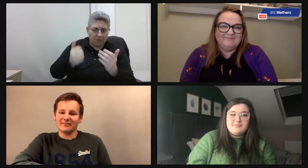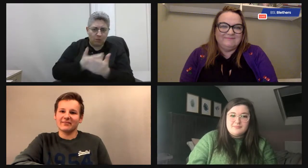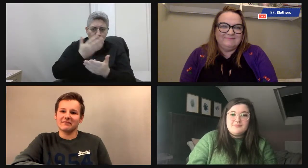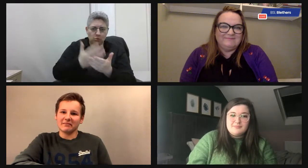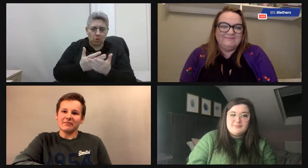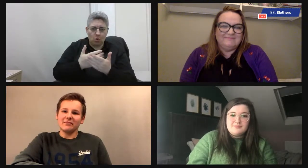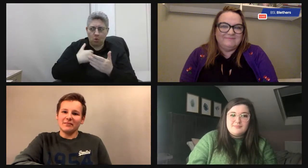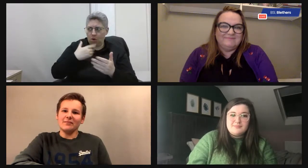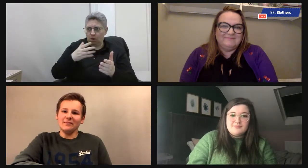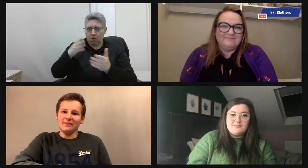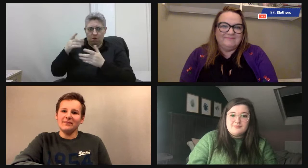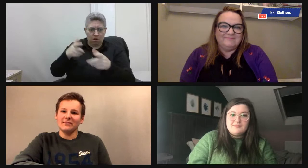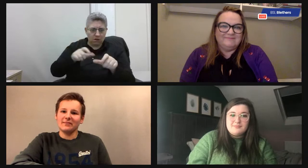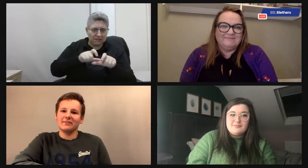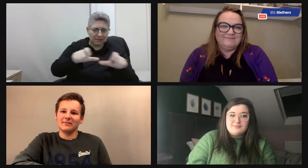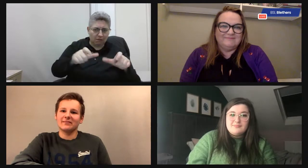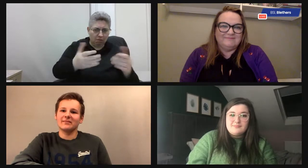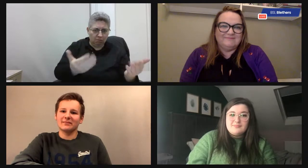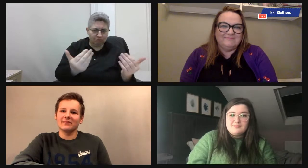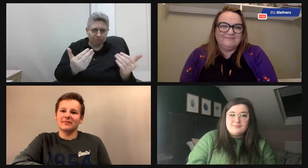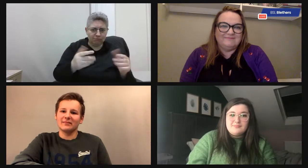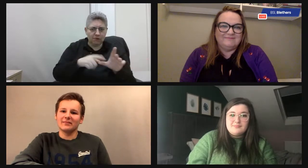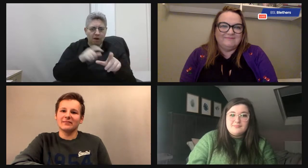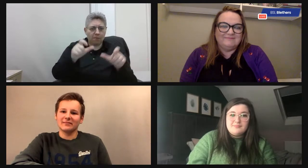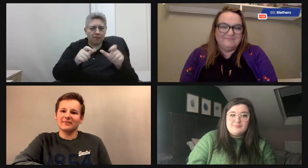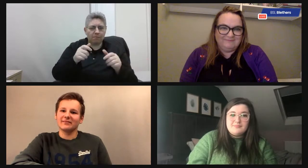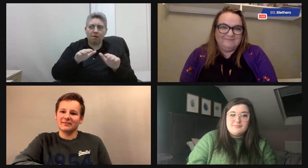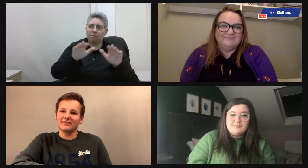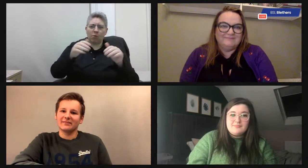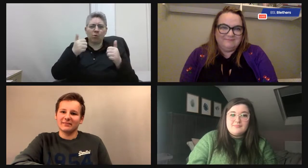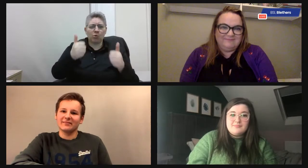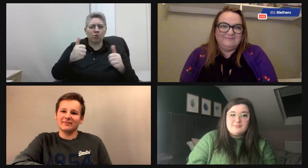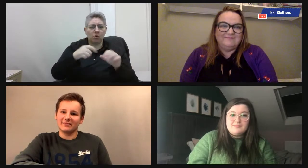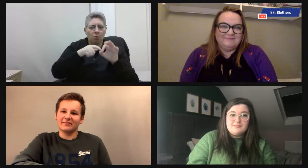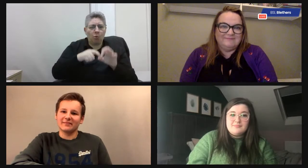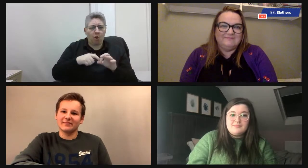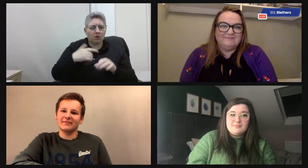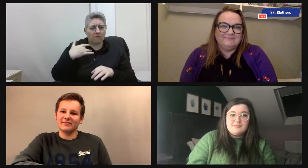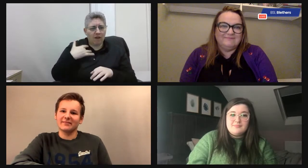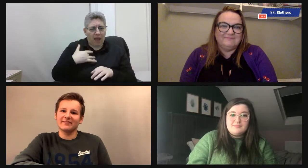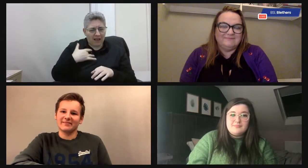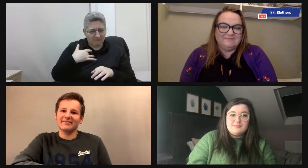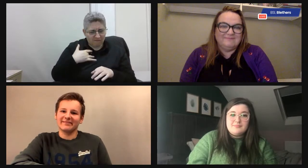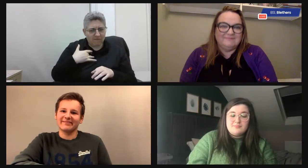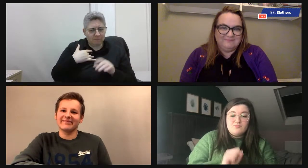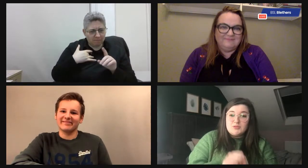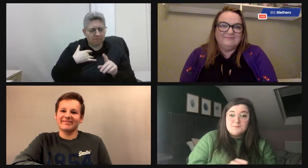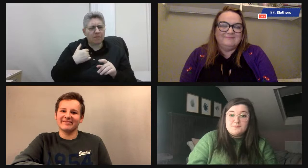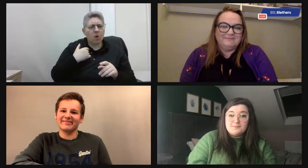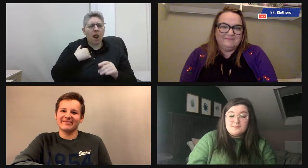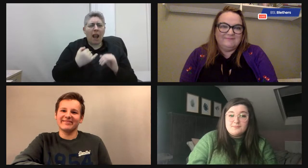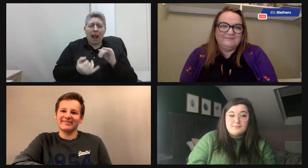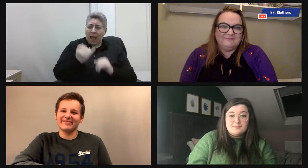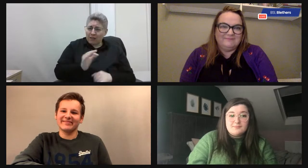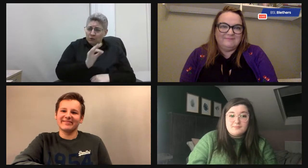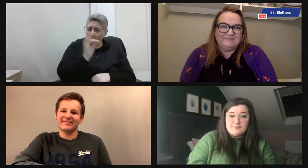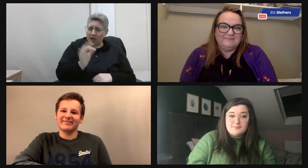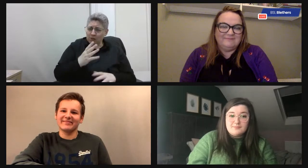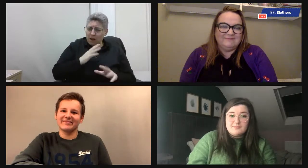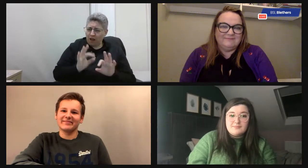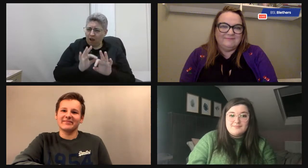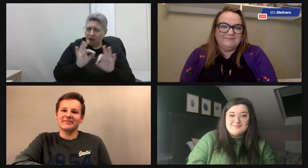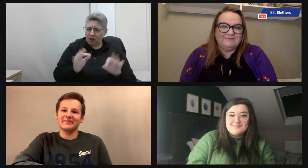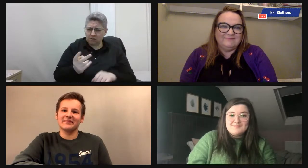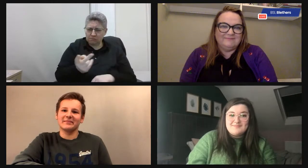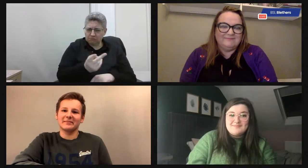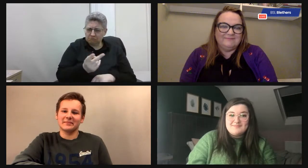that we're all behind you, we're all supporting you. We'd like to encourage more young people, and we'd like to encourage a